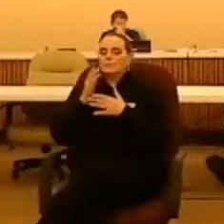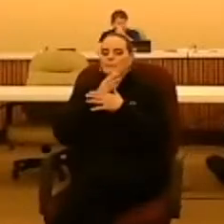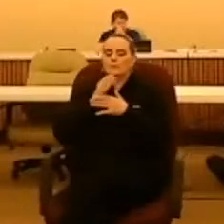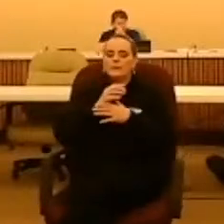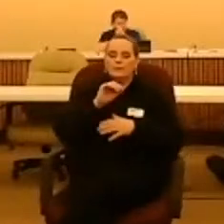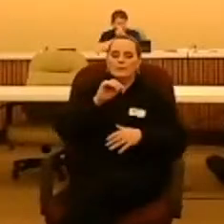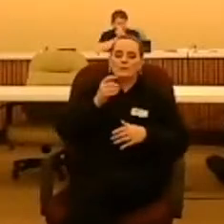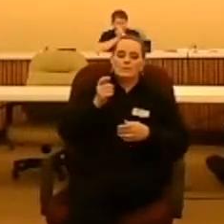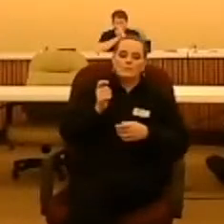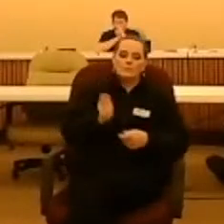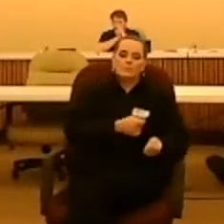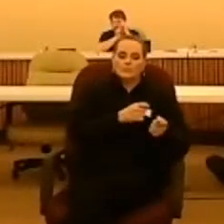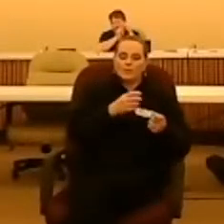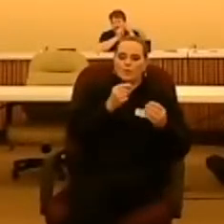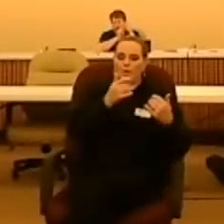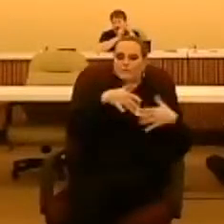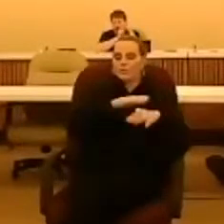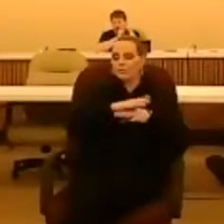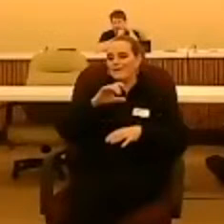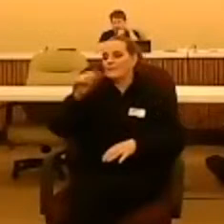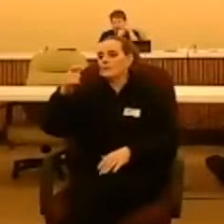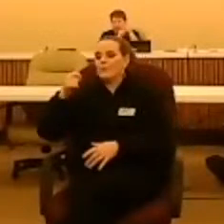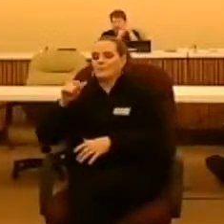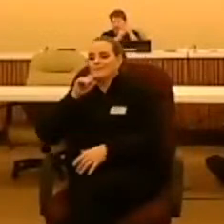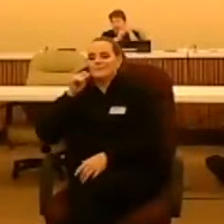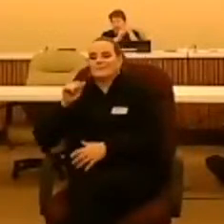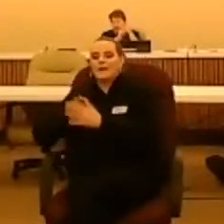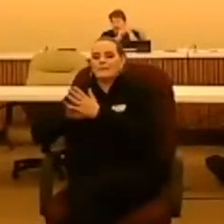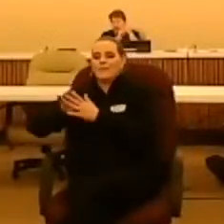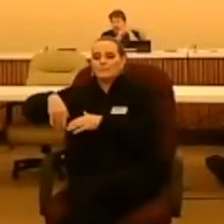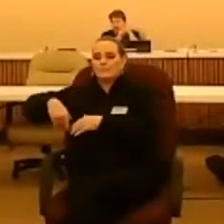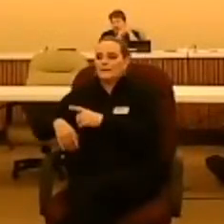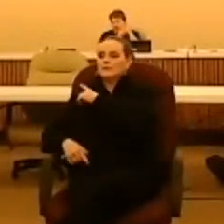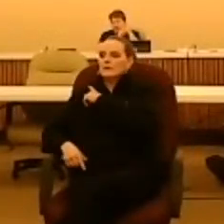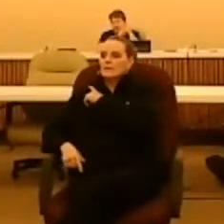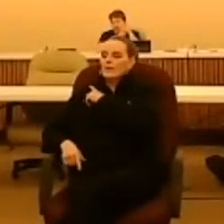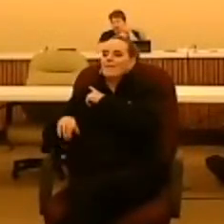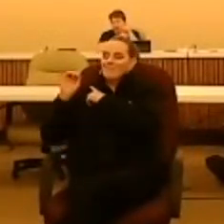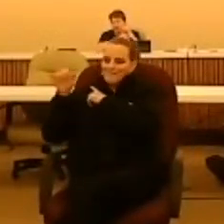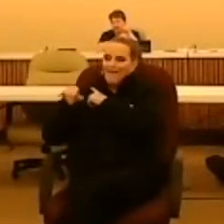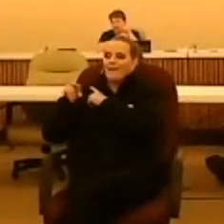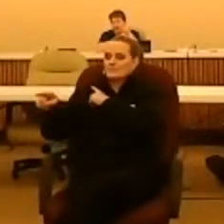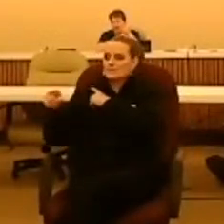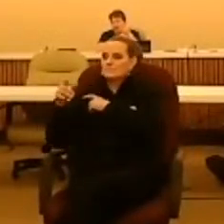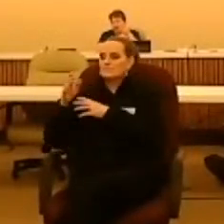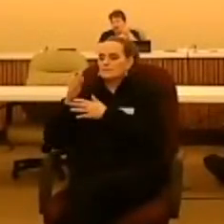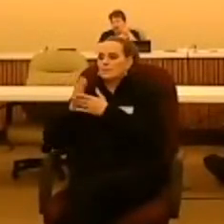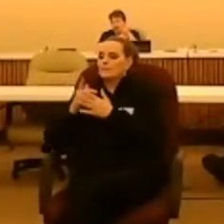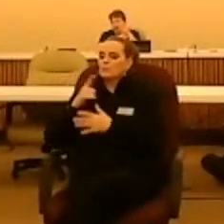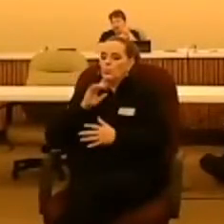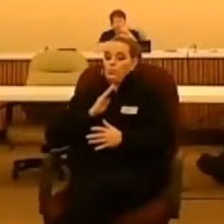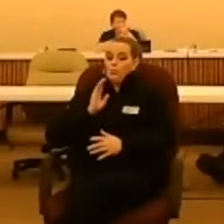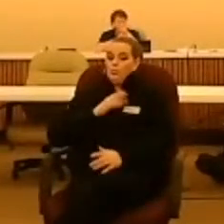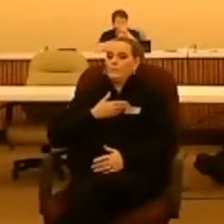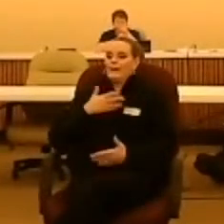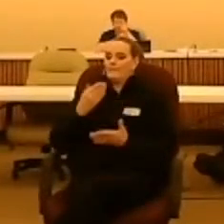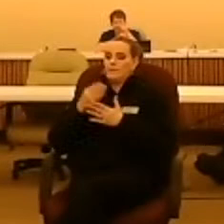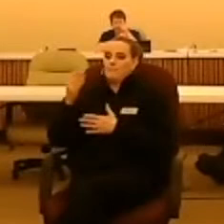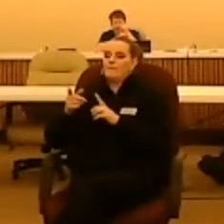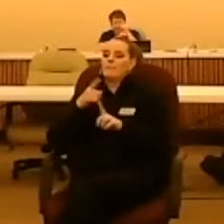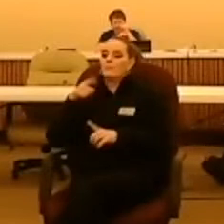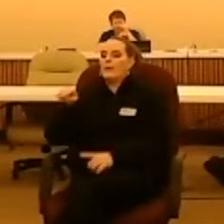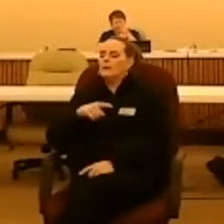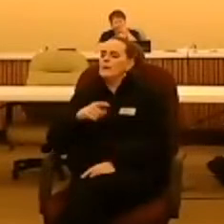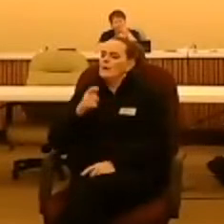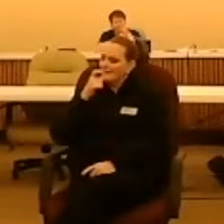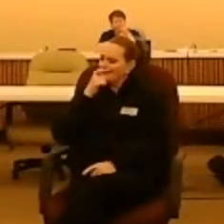much undeveloped. Well, that's what this parcel is. Okay. So we would have to buy it from them. But that, interestingly